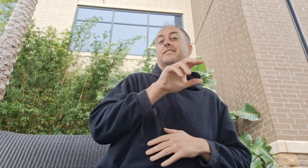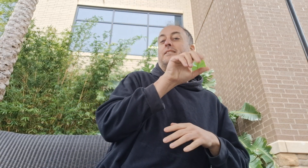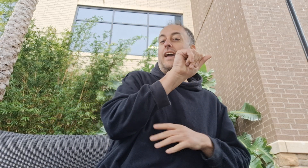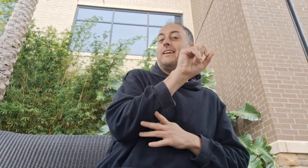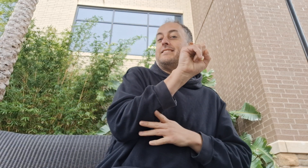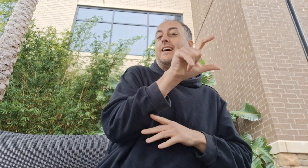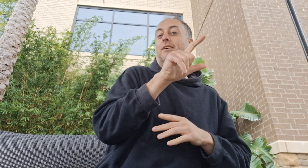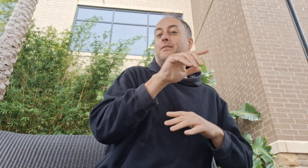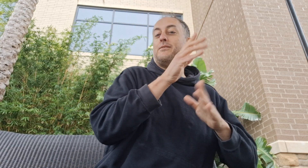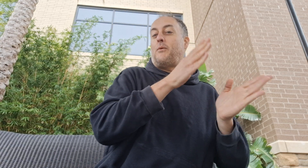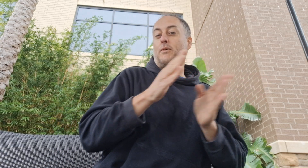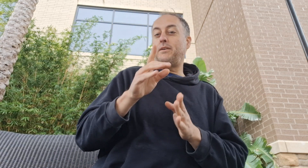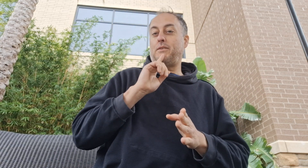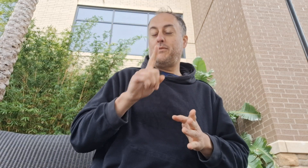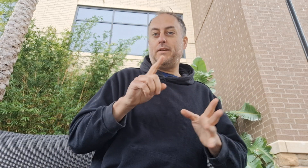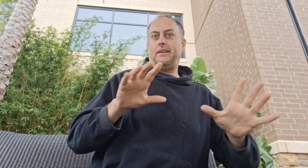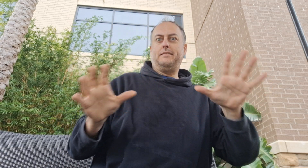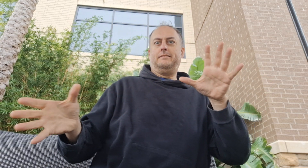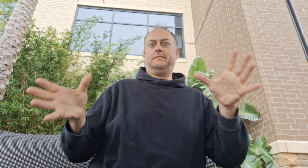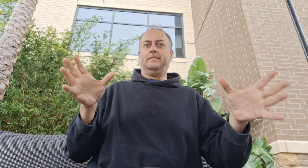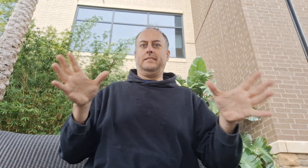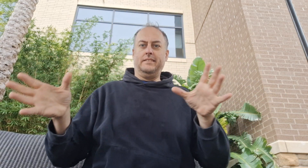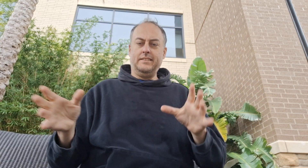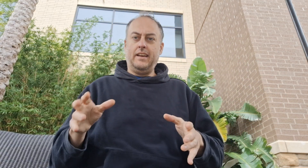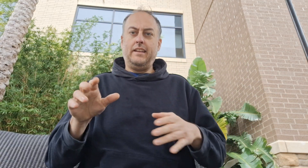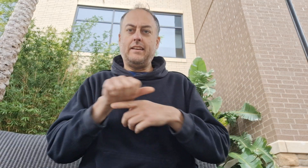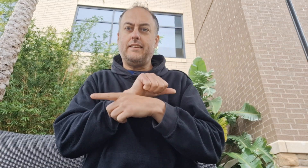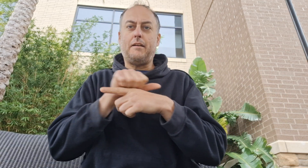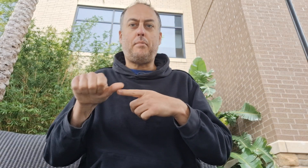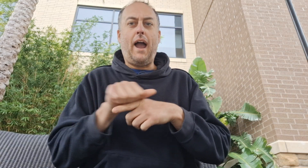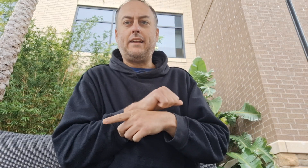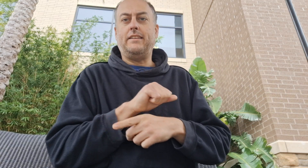an ASL order can really, it takes a lot of practice